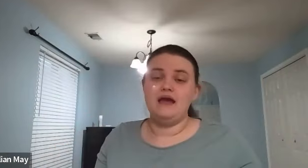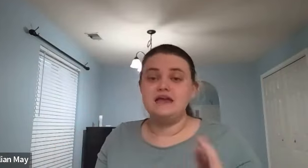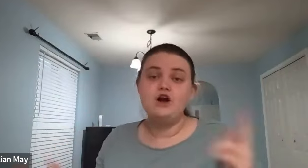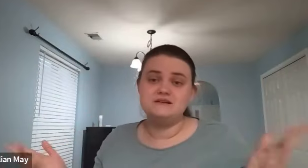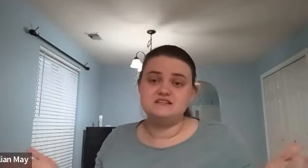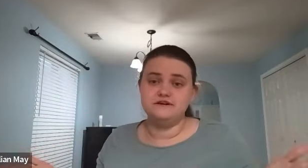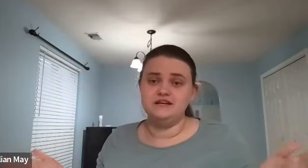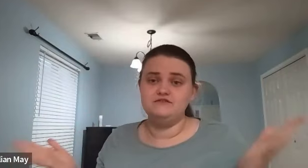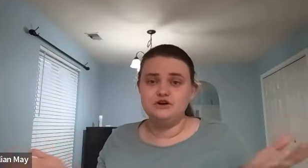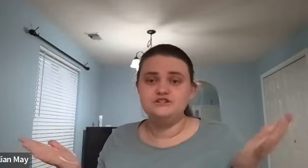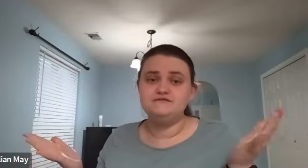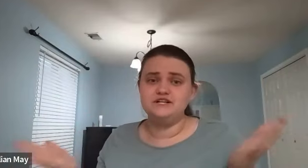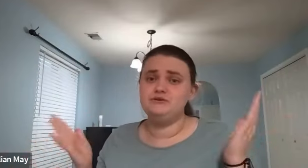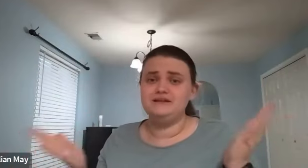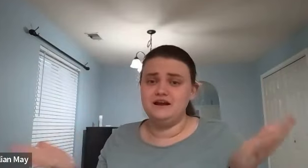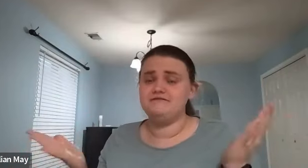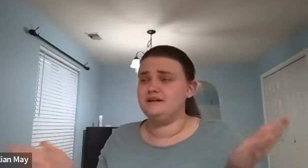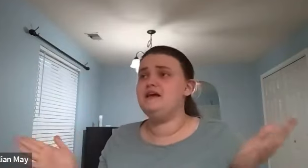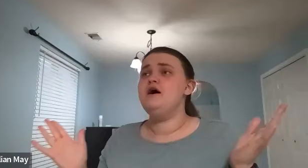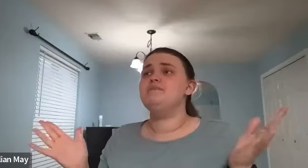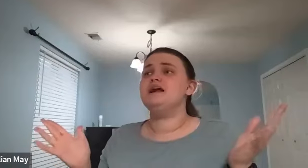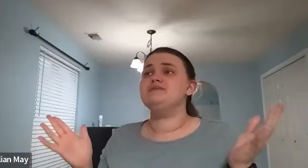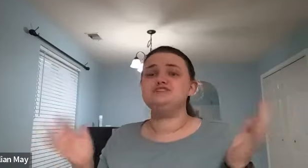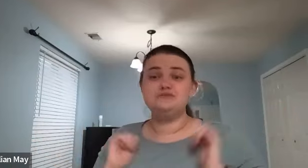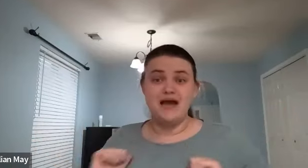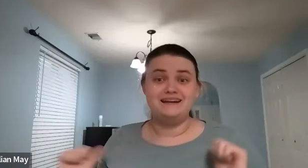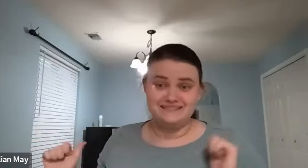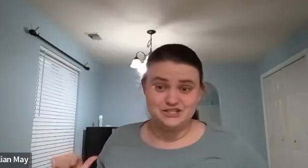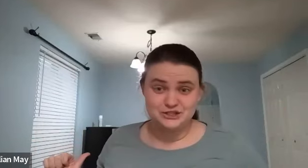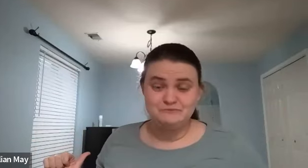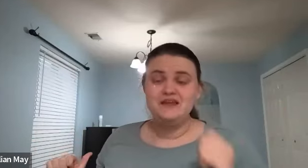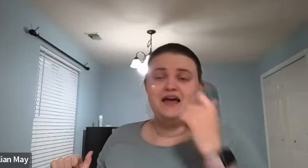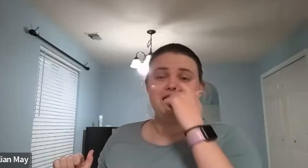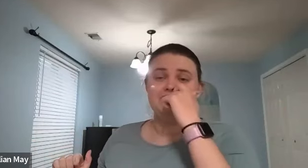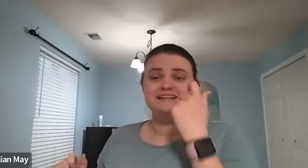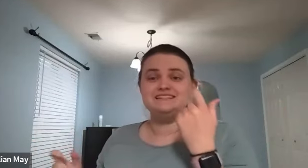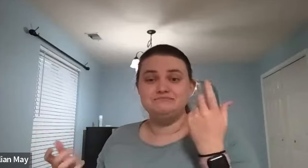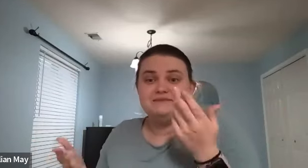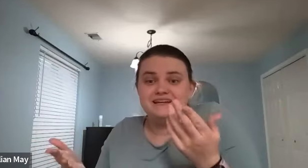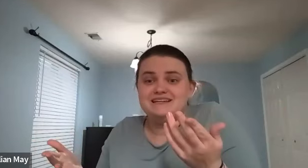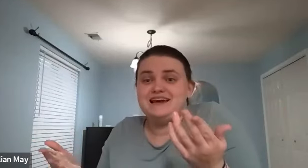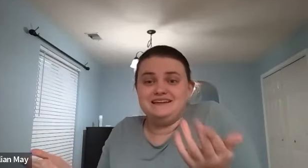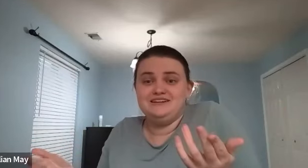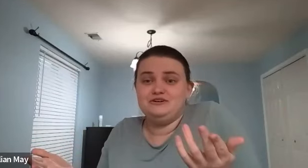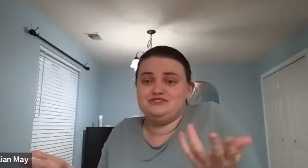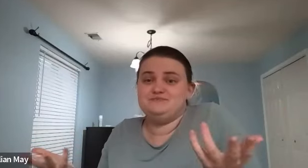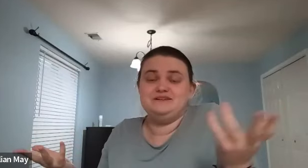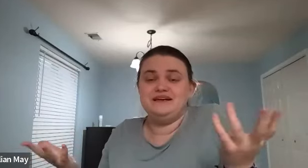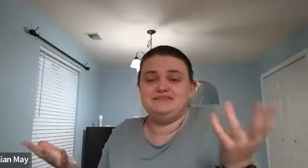can't call myself funny. If you call yourself funny, you're immediately not funny. But I'm such a dramatic teacher, and I like to make my kids kind of giggle and just be like